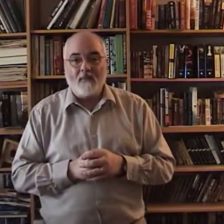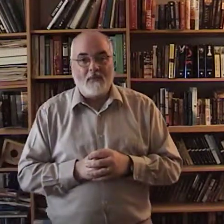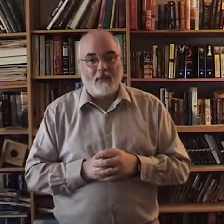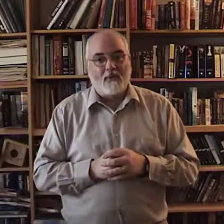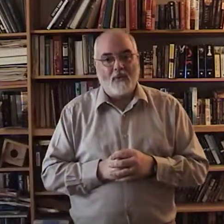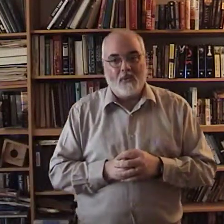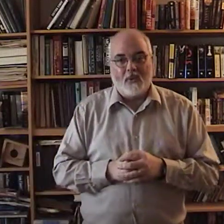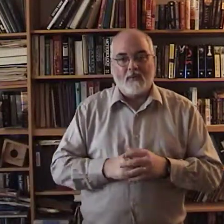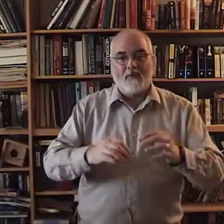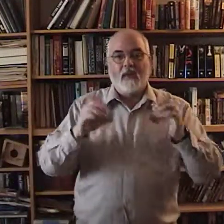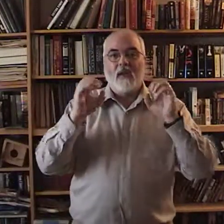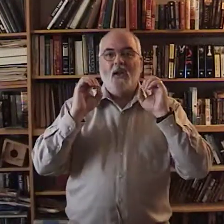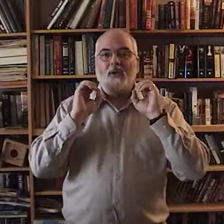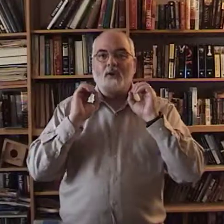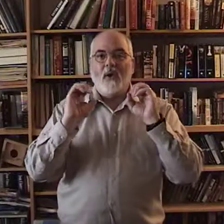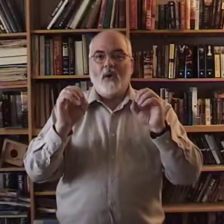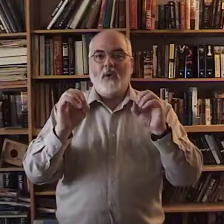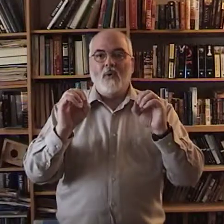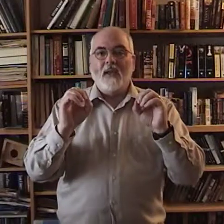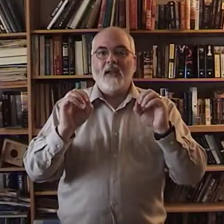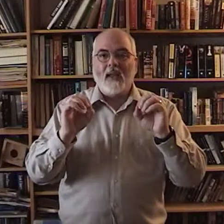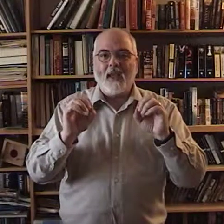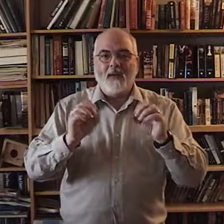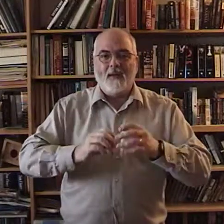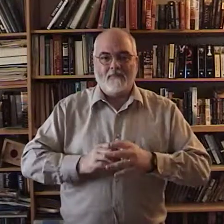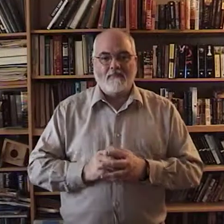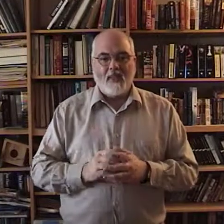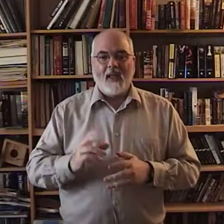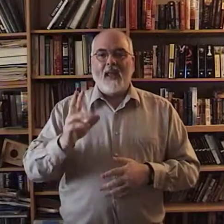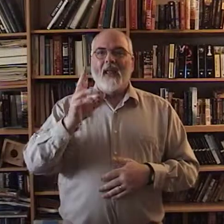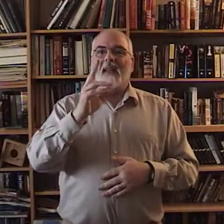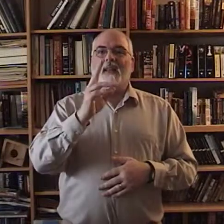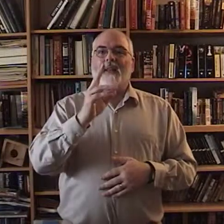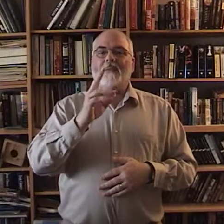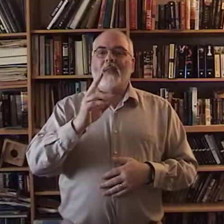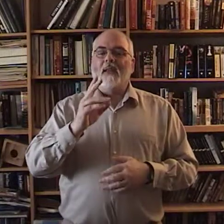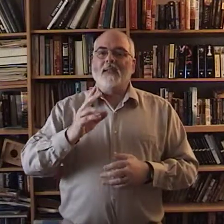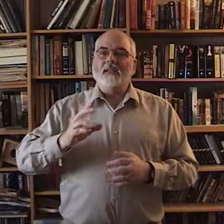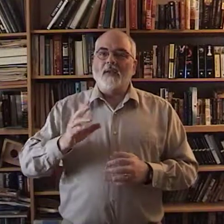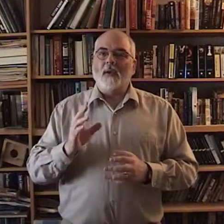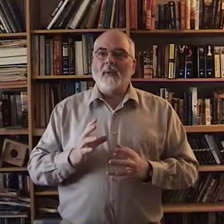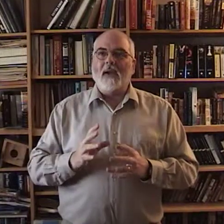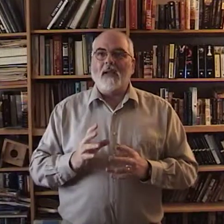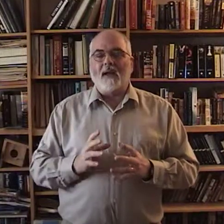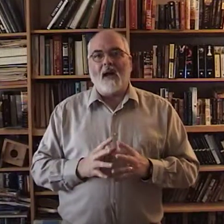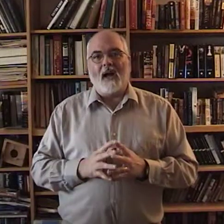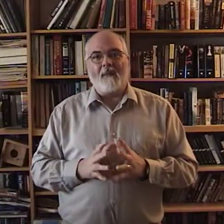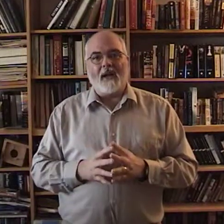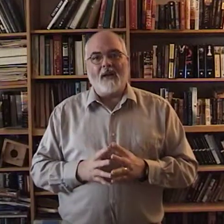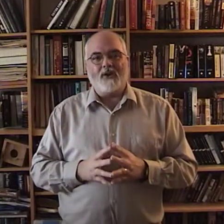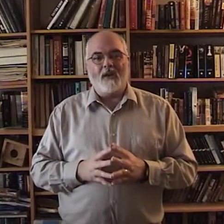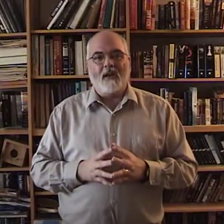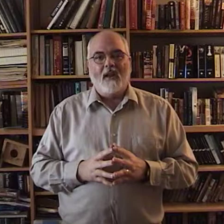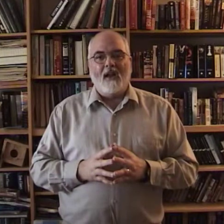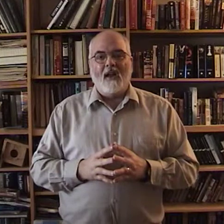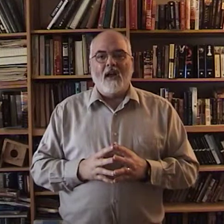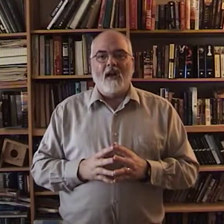to rule. No kingdom. This is going to be a combination